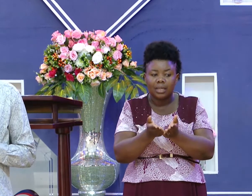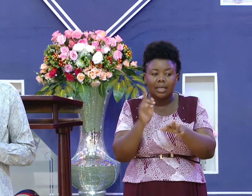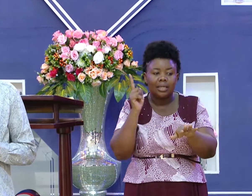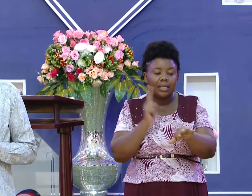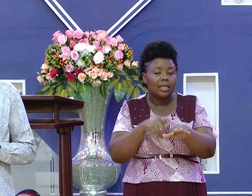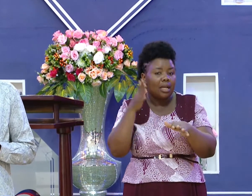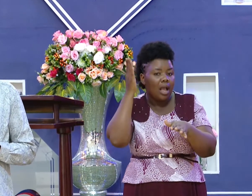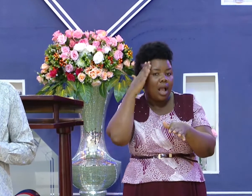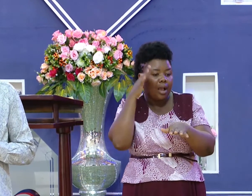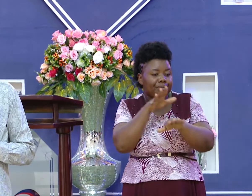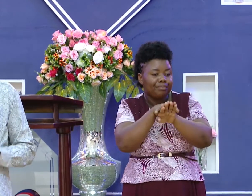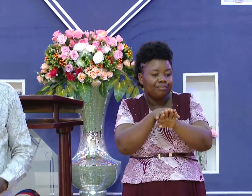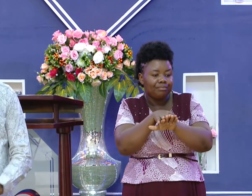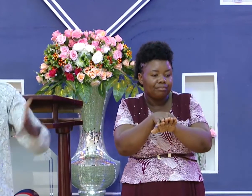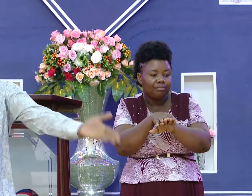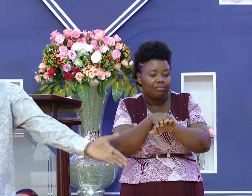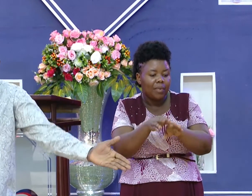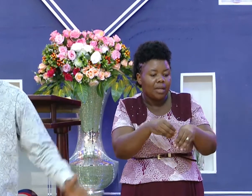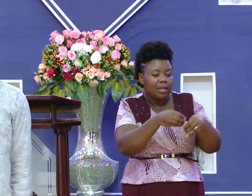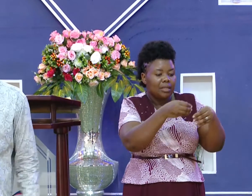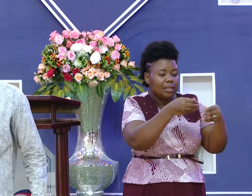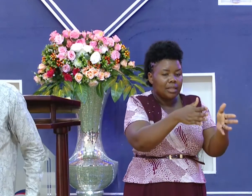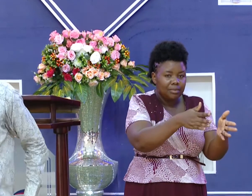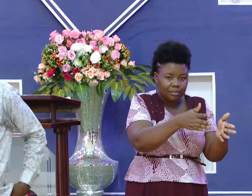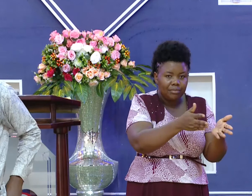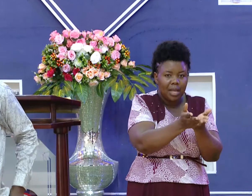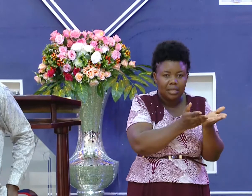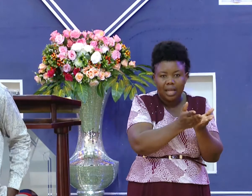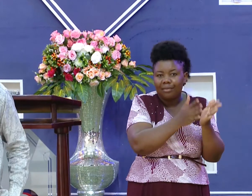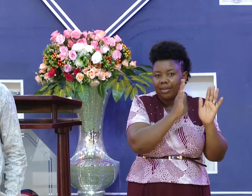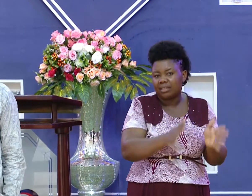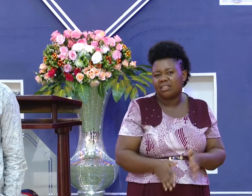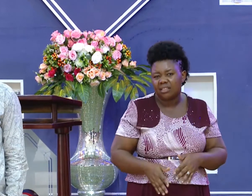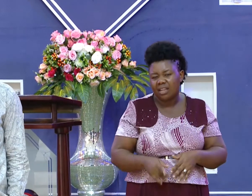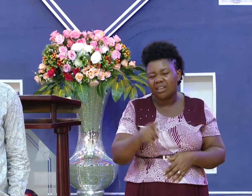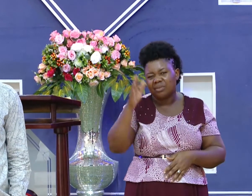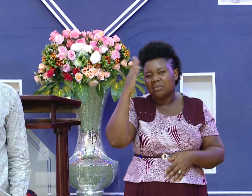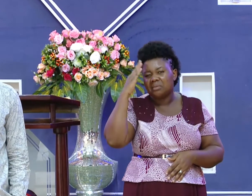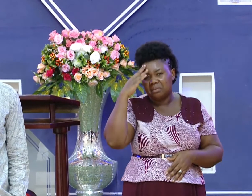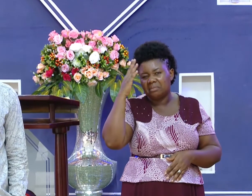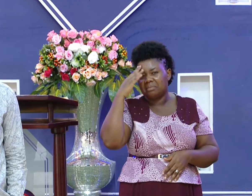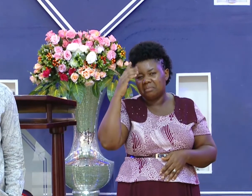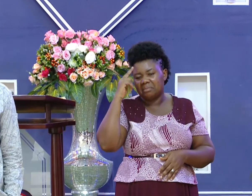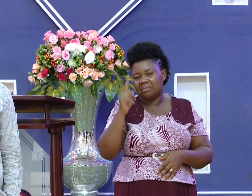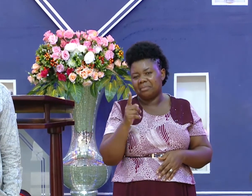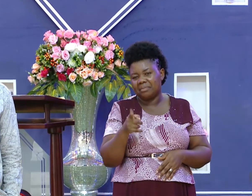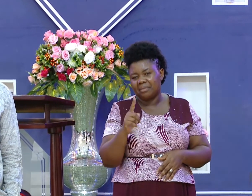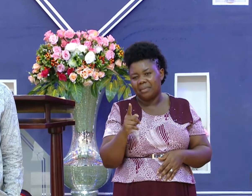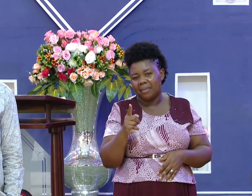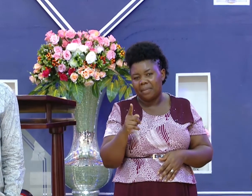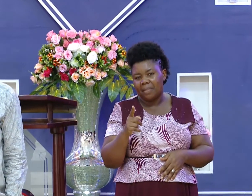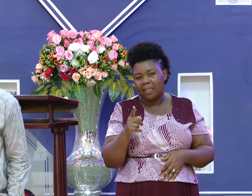plate. And you get the head of the fish and give it to a servant. It's when you will